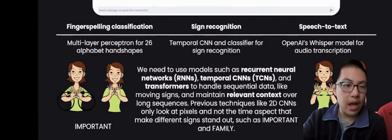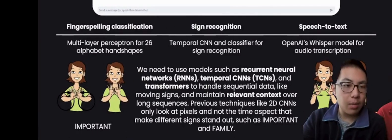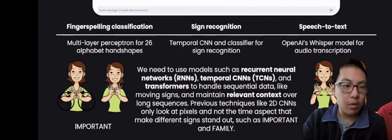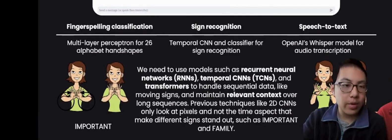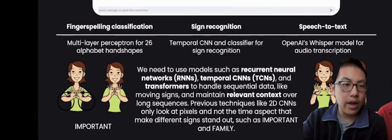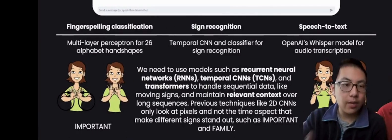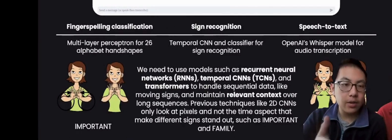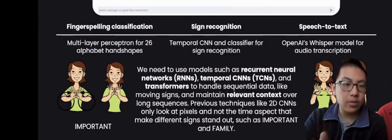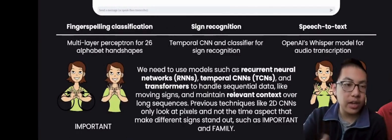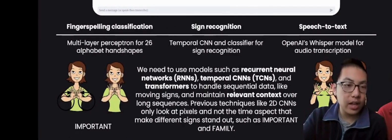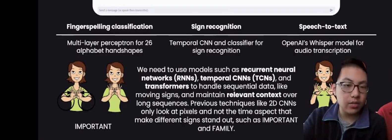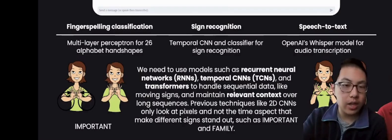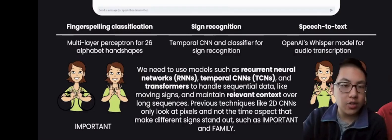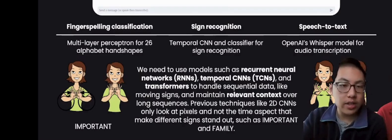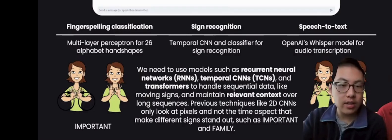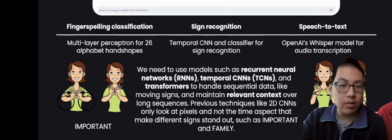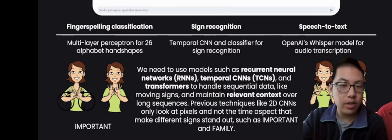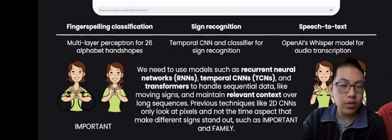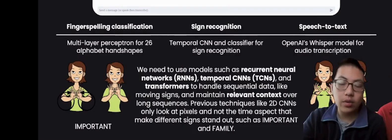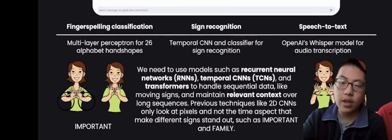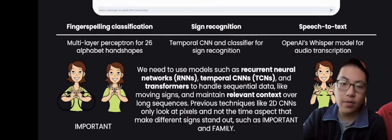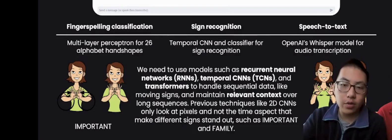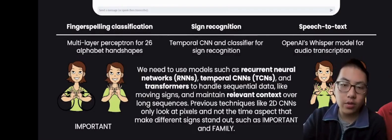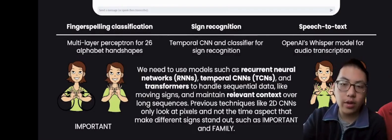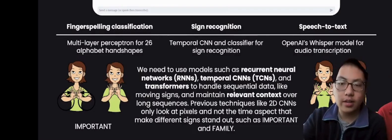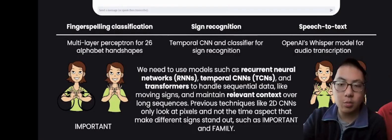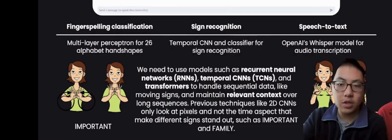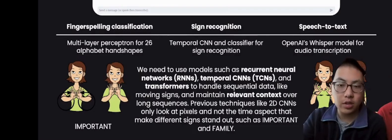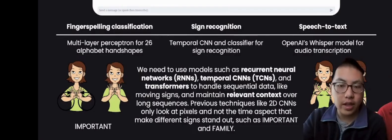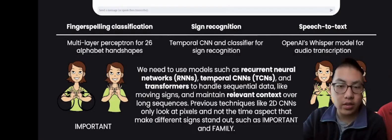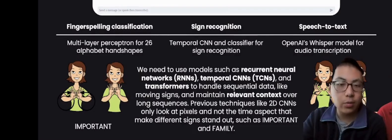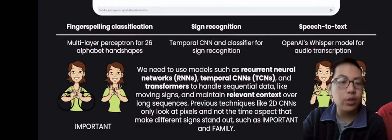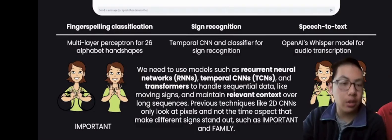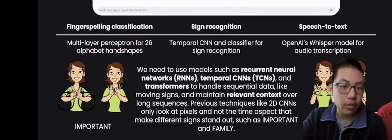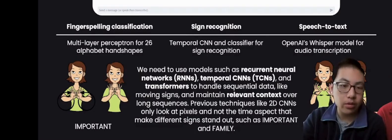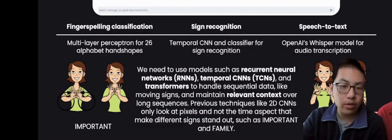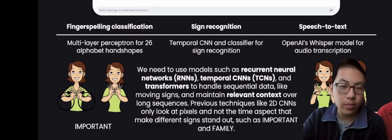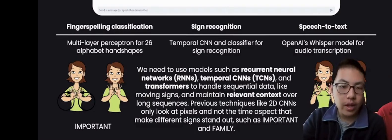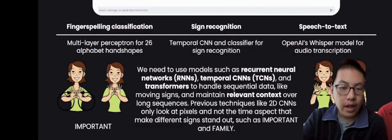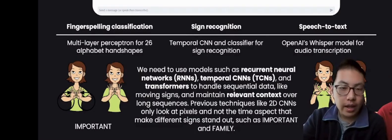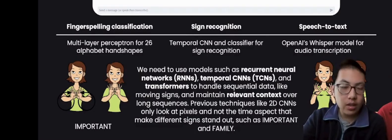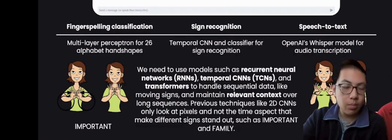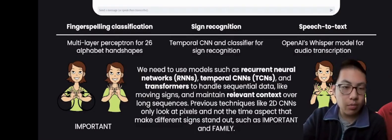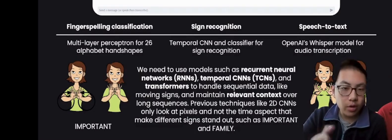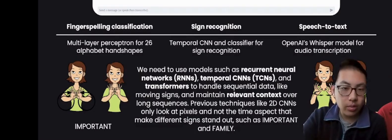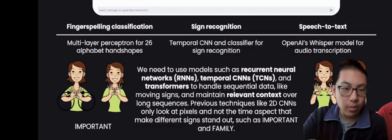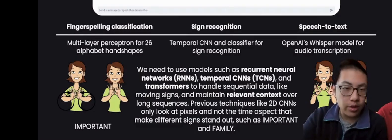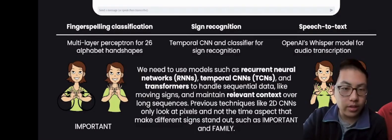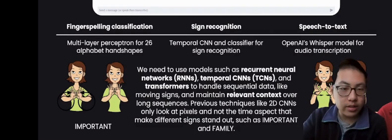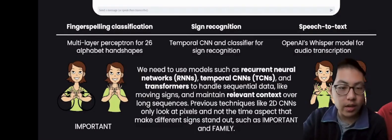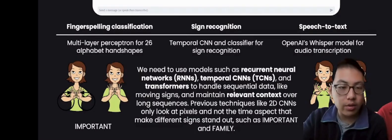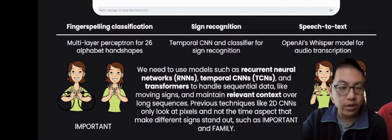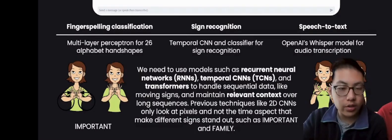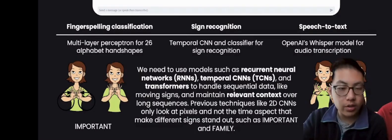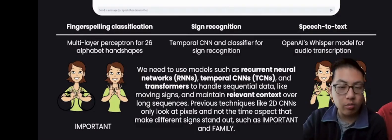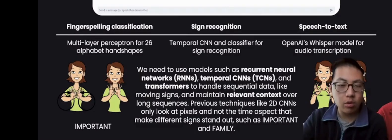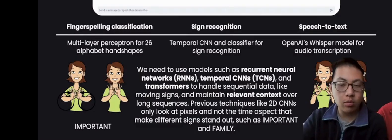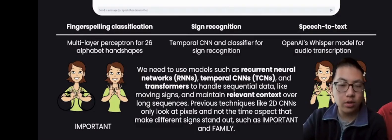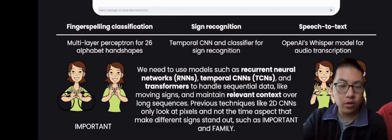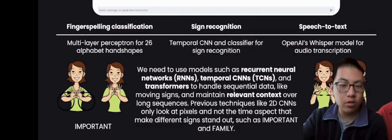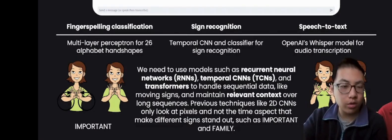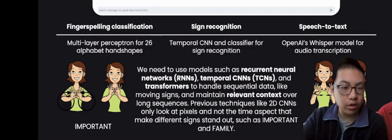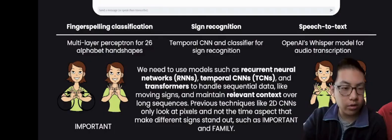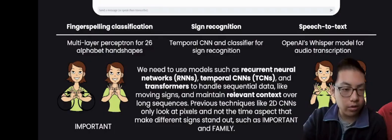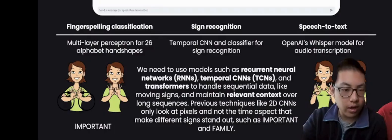Streamlit app where we have fingerspelling classification and sign recognition for the deaf user and speech-to-text for the hearing user. And the focus of our project is sign recognition, where